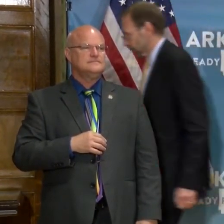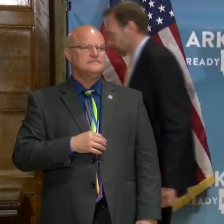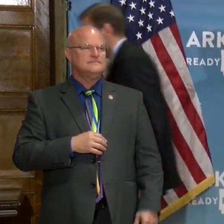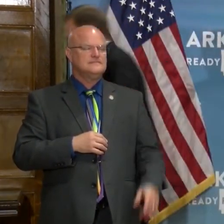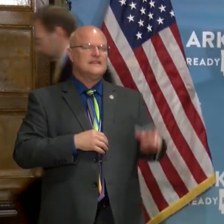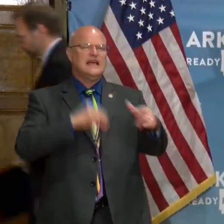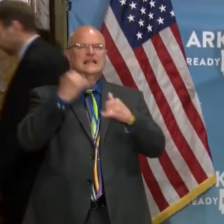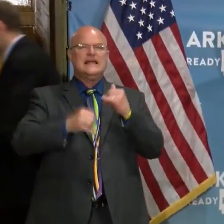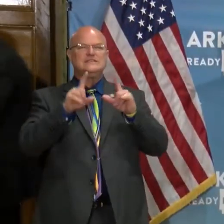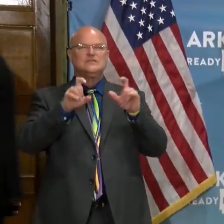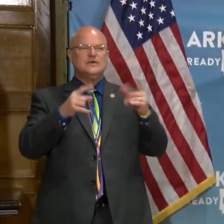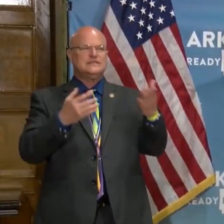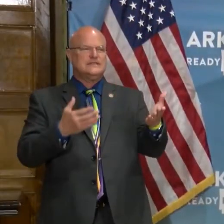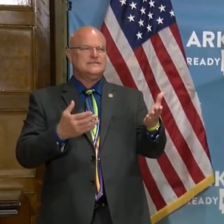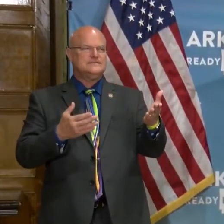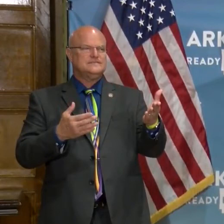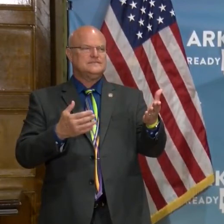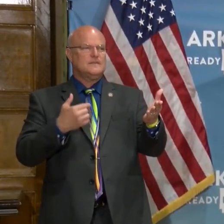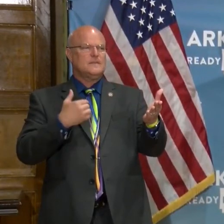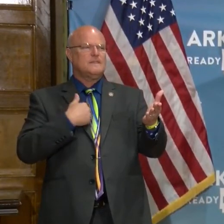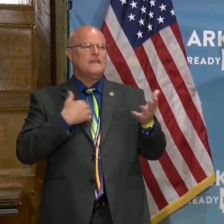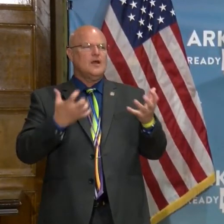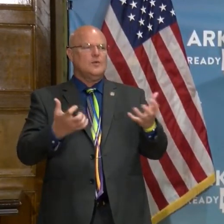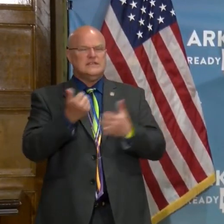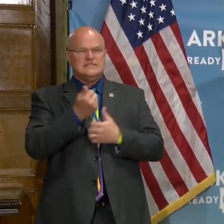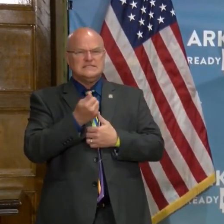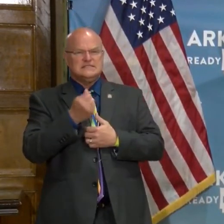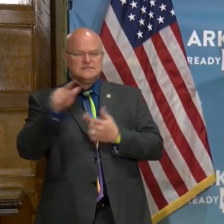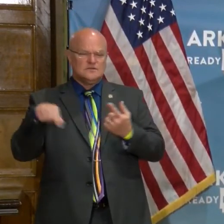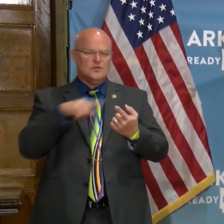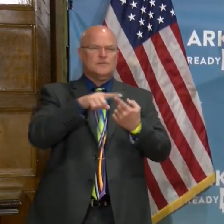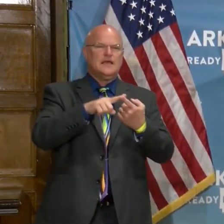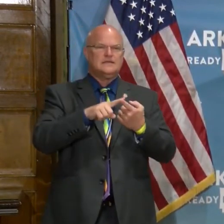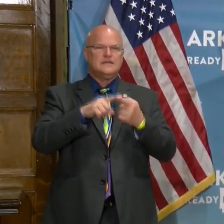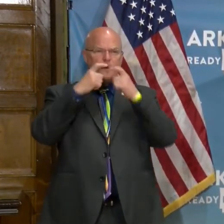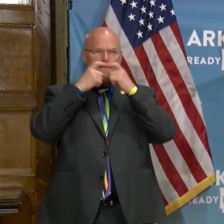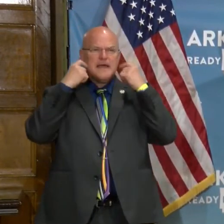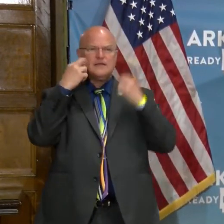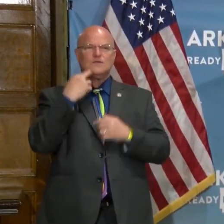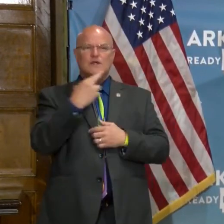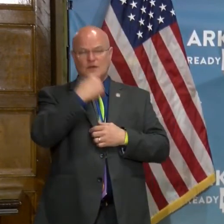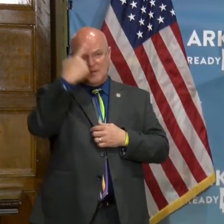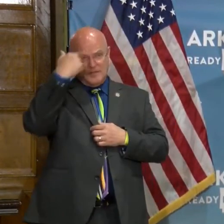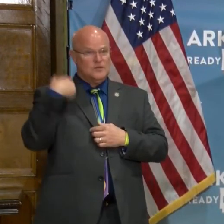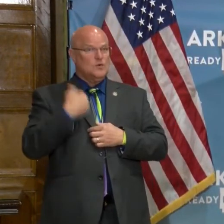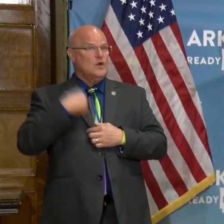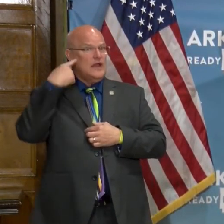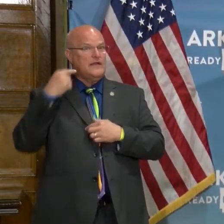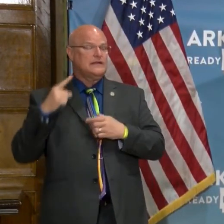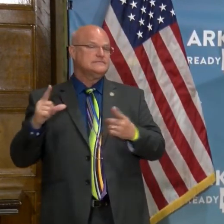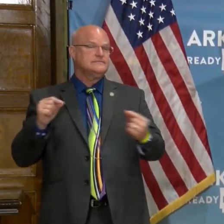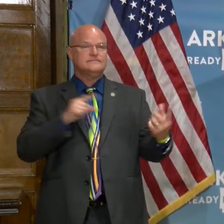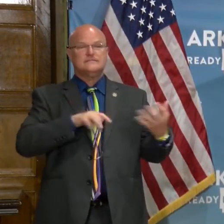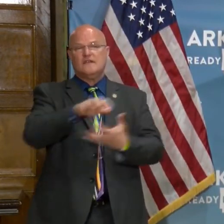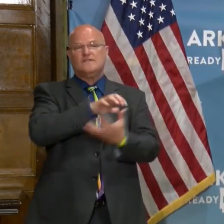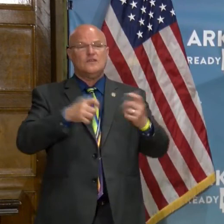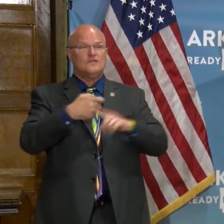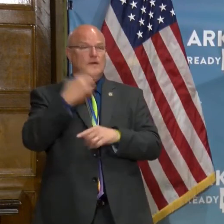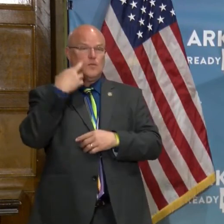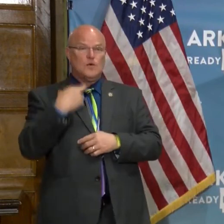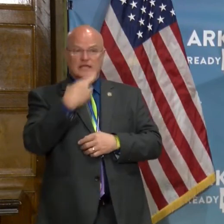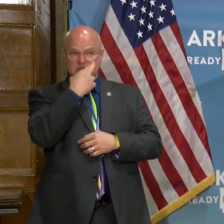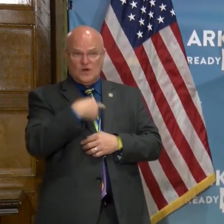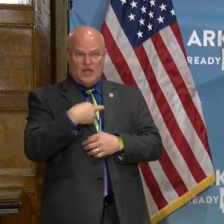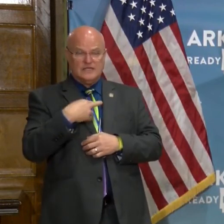Yes, last question at the table. Okay, I just want to circle back to the masks in restaurants, because we're hearing a lot of confusion from